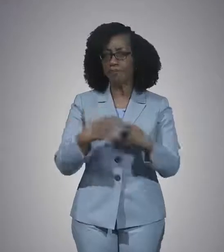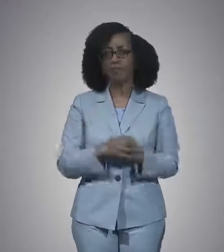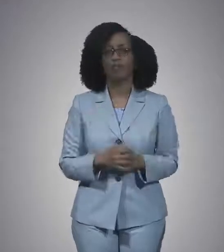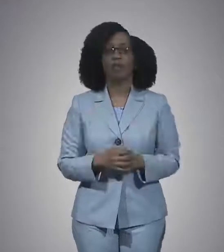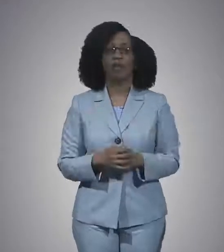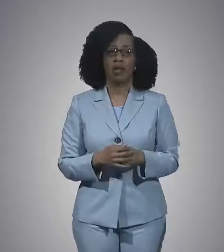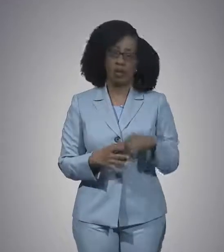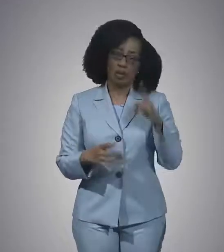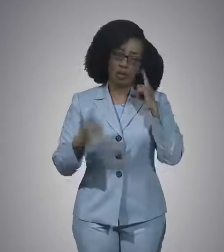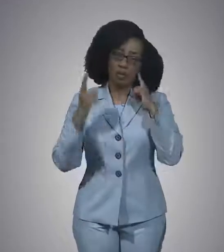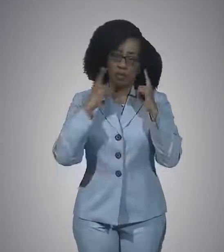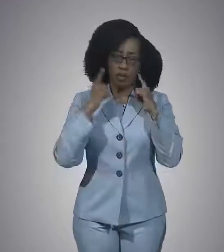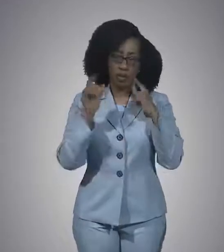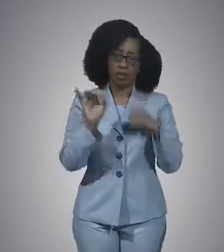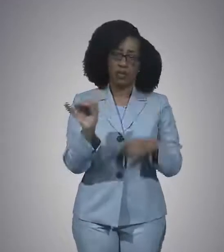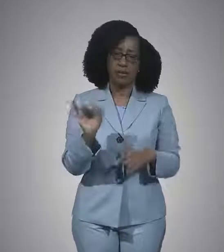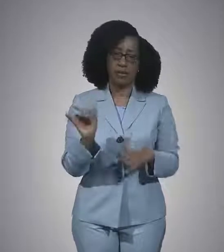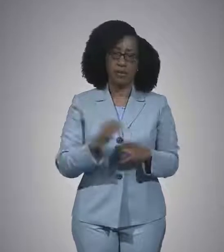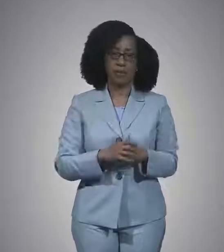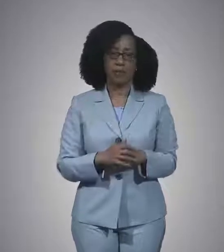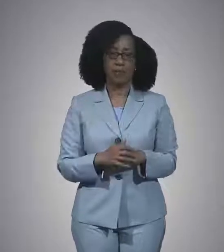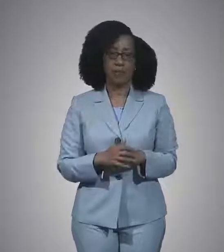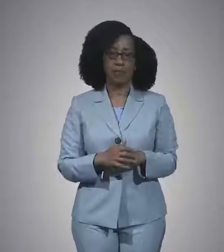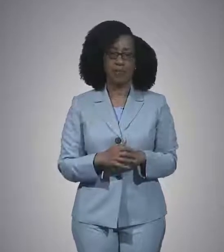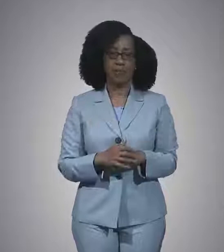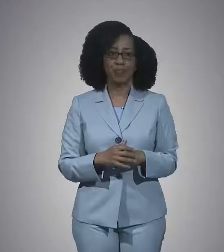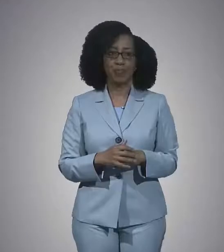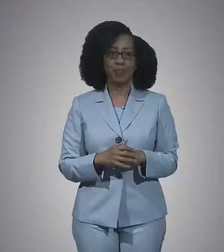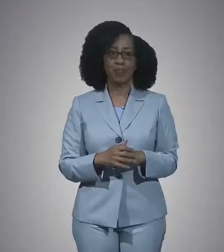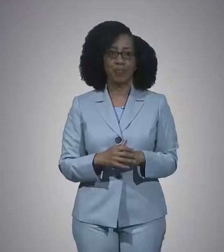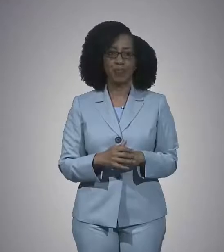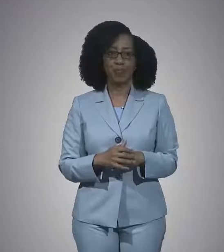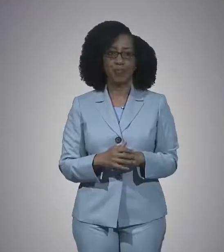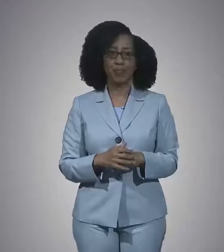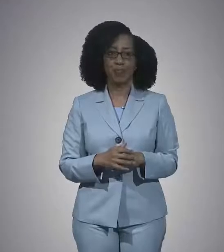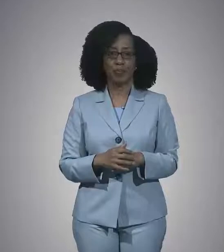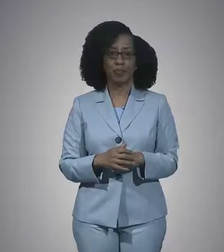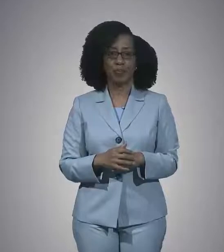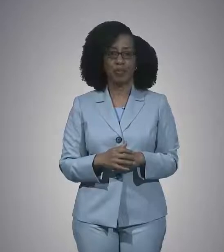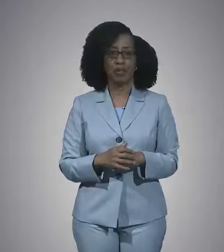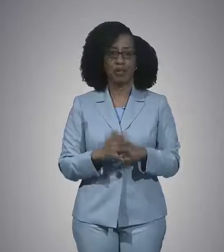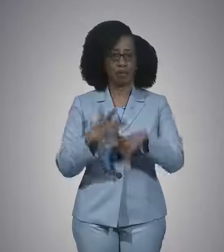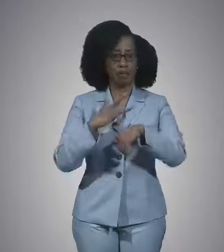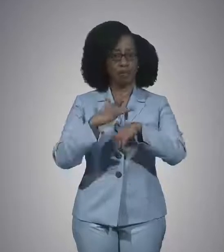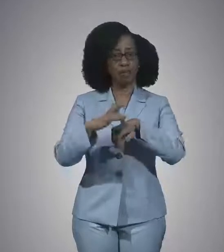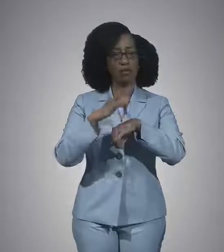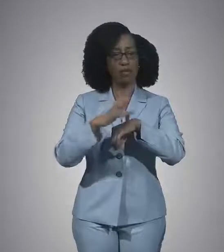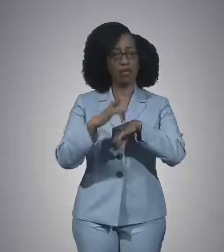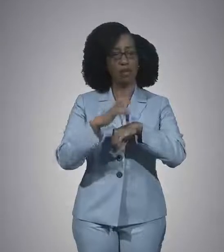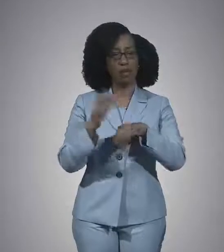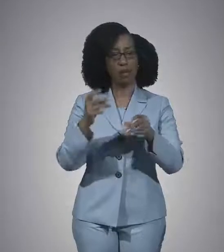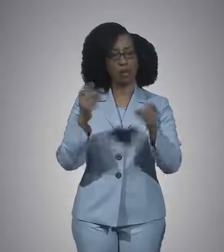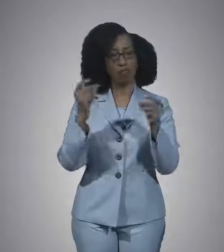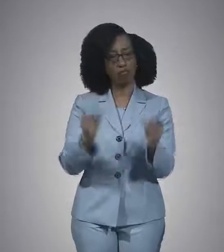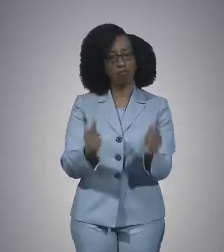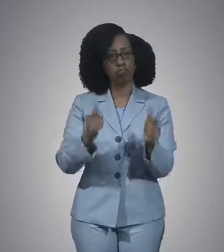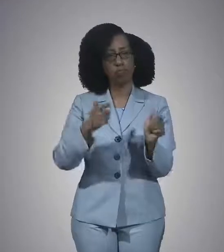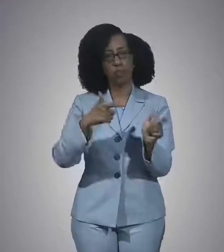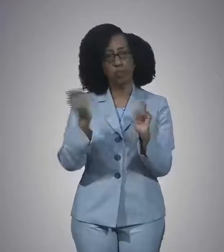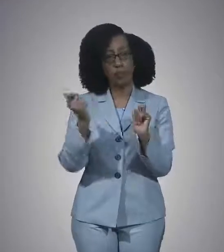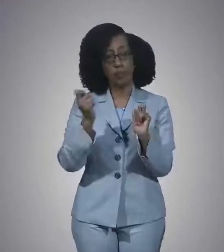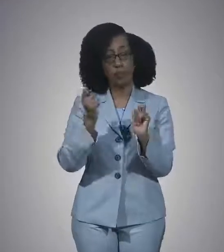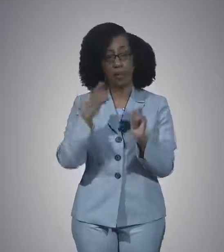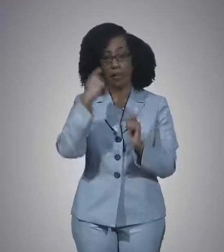same thing, Brad, and I think largely this is about the the availability of those rapid tests. So that is something we're working